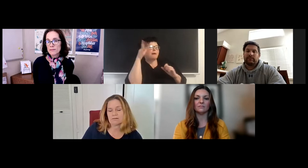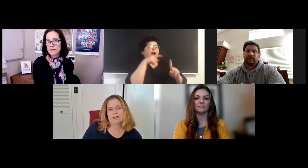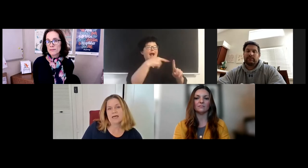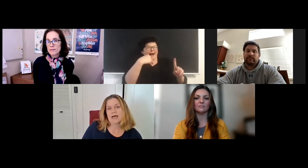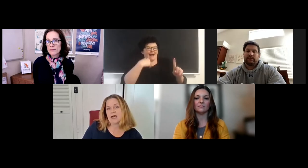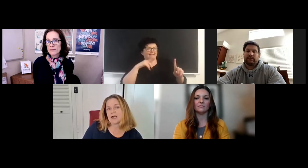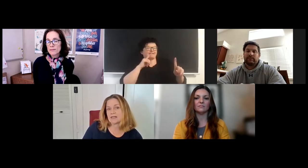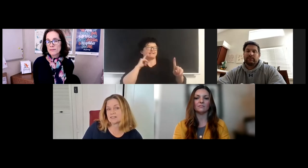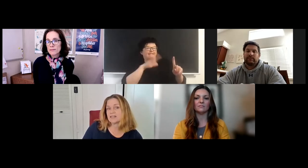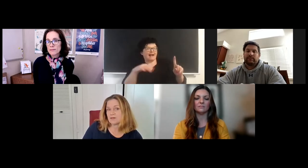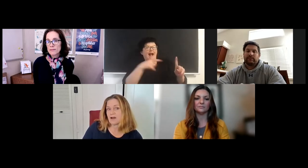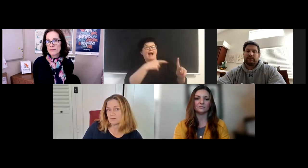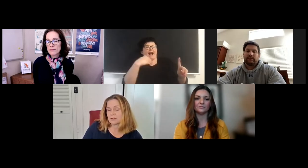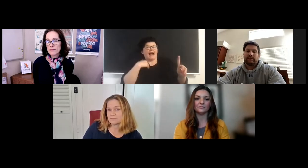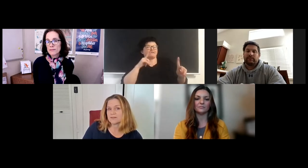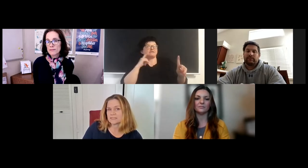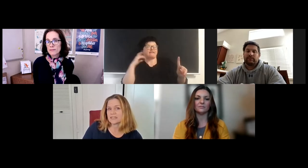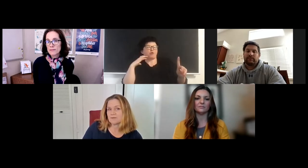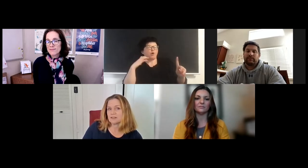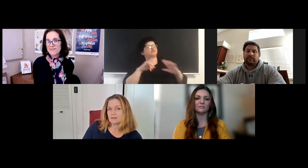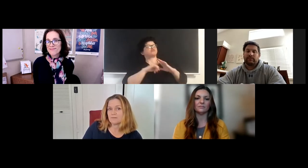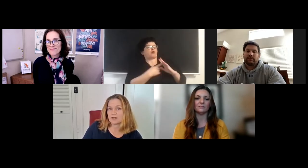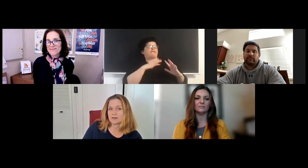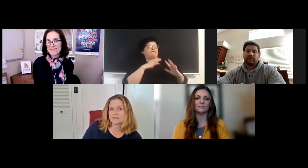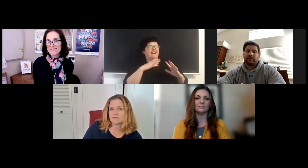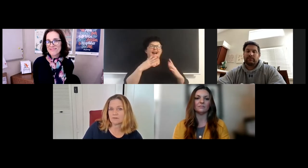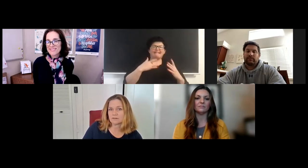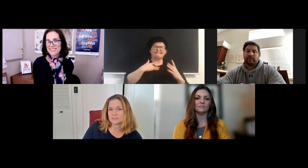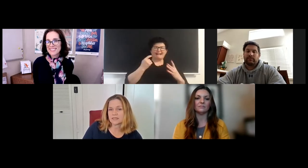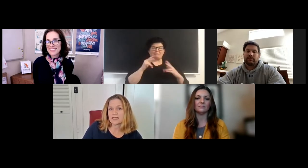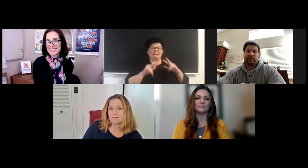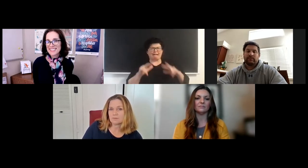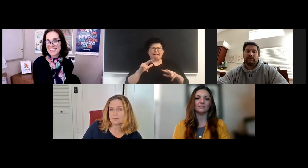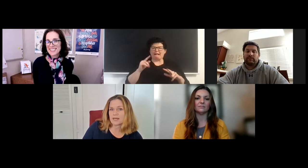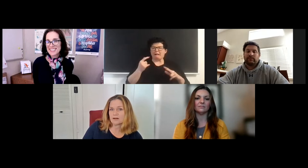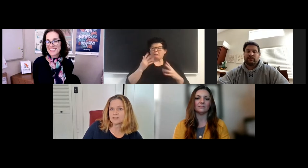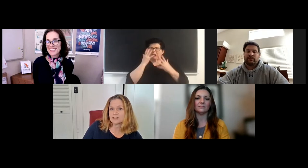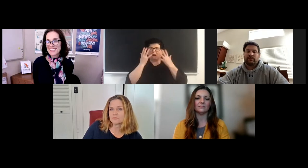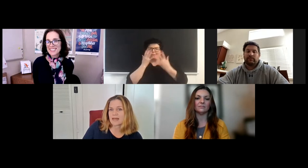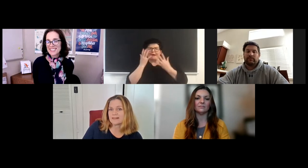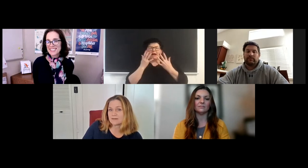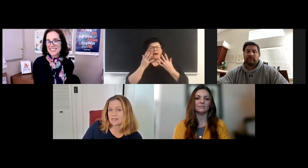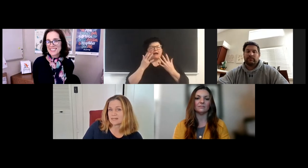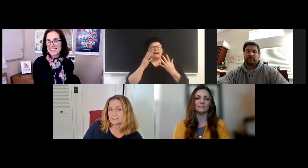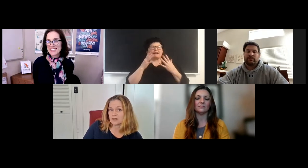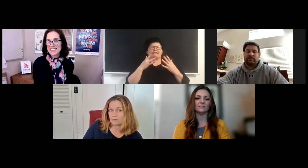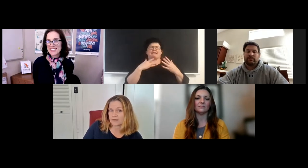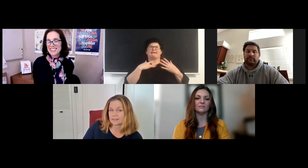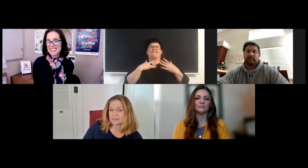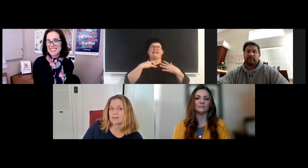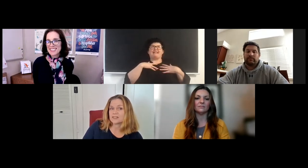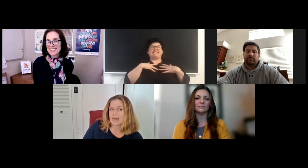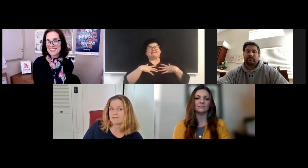there. It is going to be awkward. It's going to be a little embarrassing at first. Be prepared to dread the meetings a little